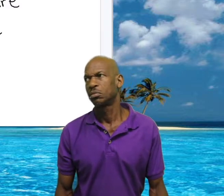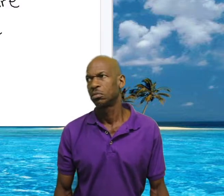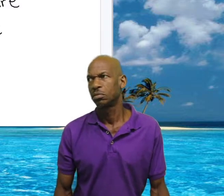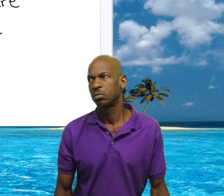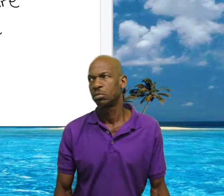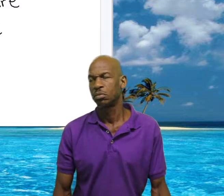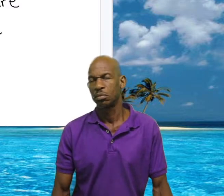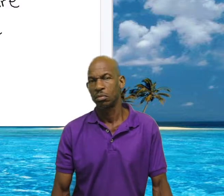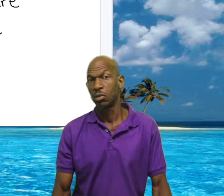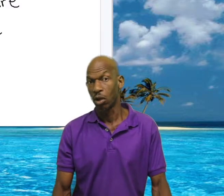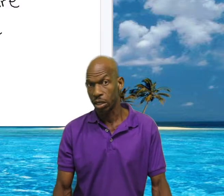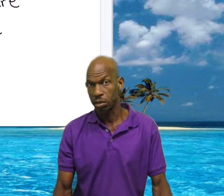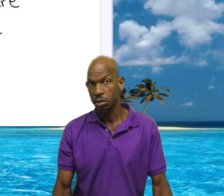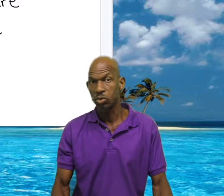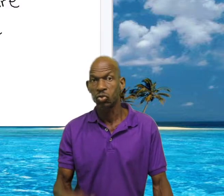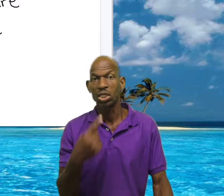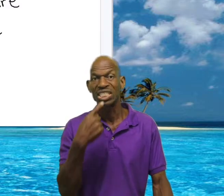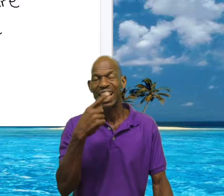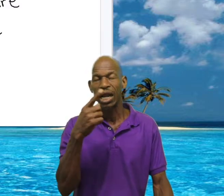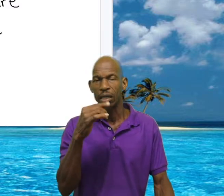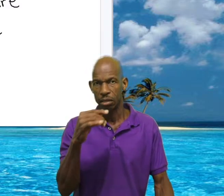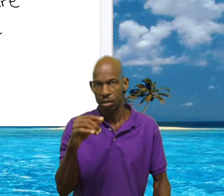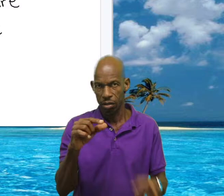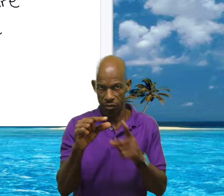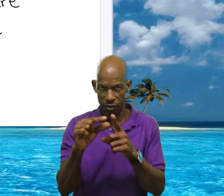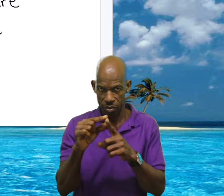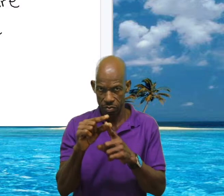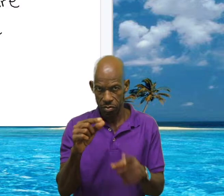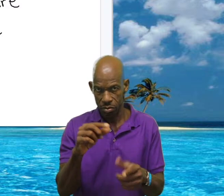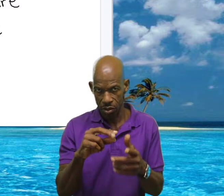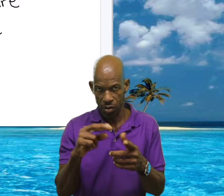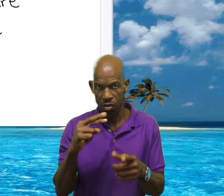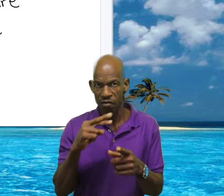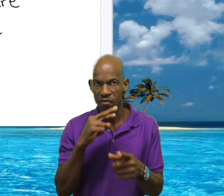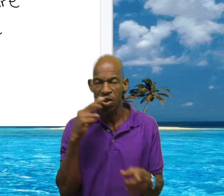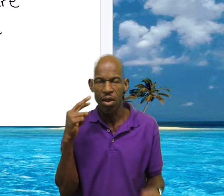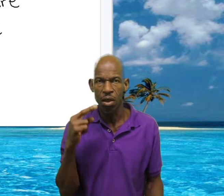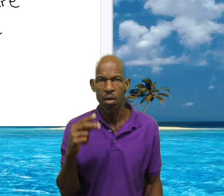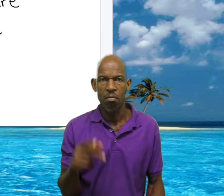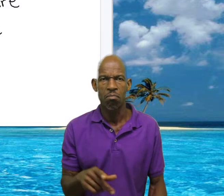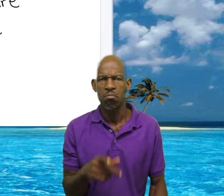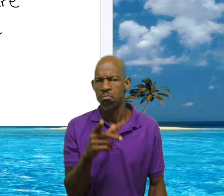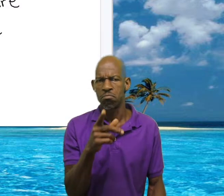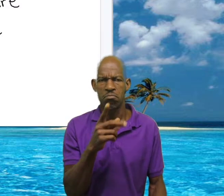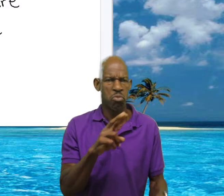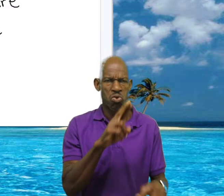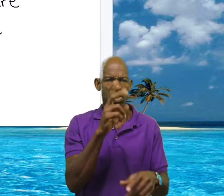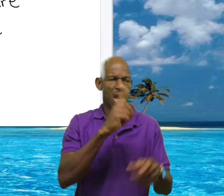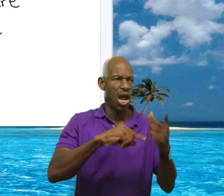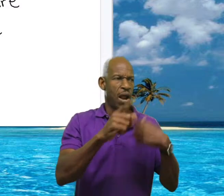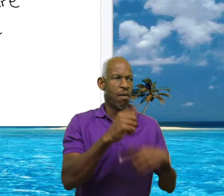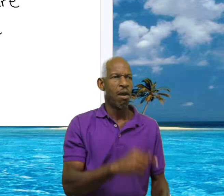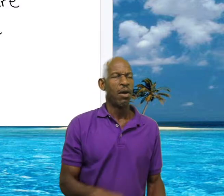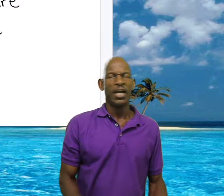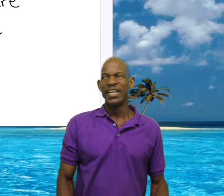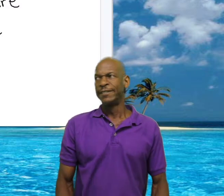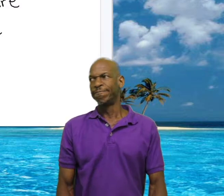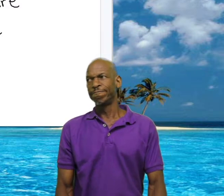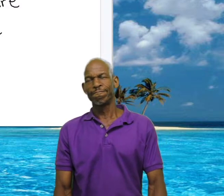These are telling verbs. And you will notice you do not use these words when you are signing. But you must recognize that